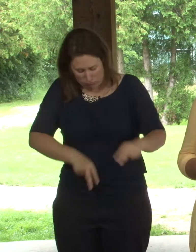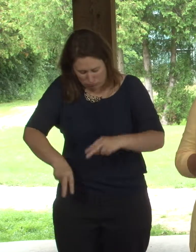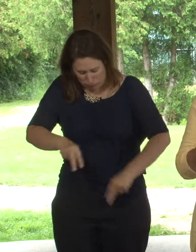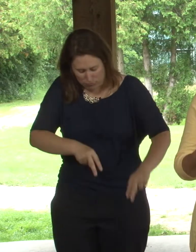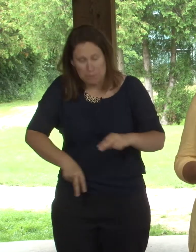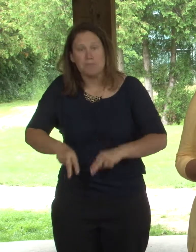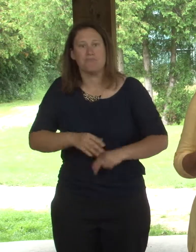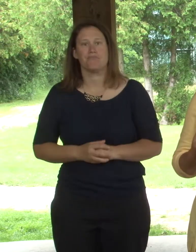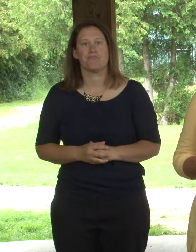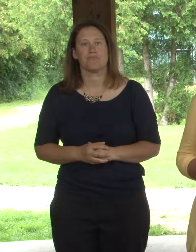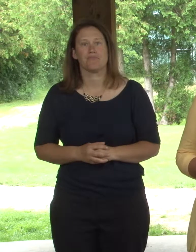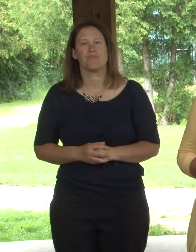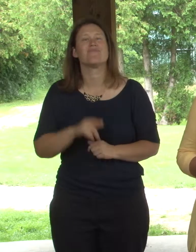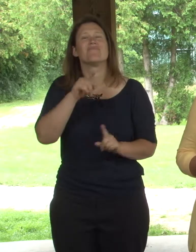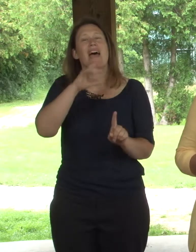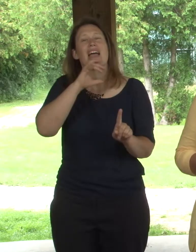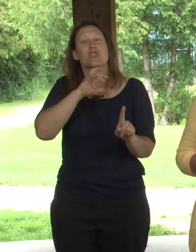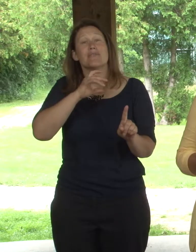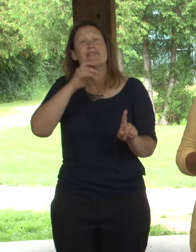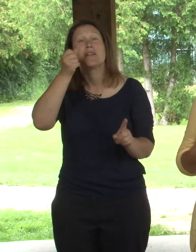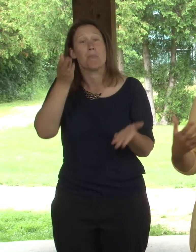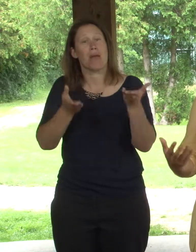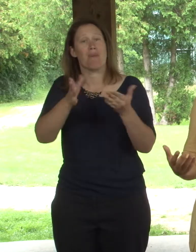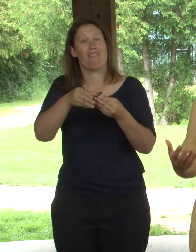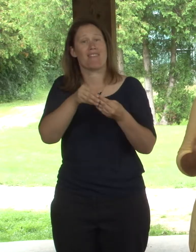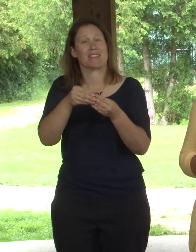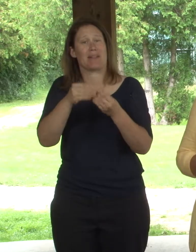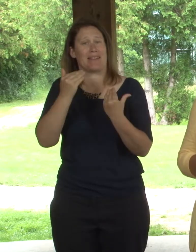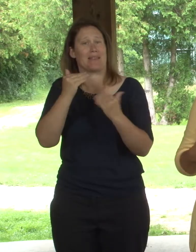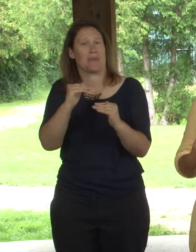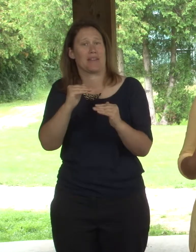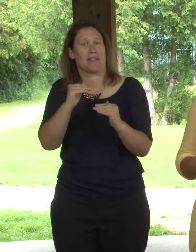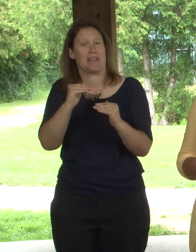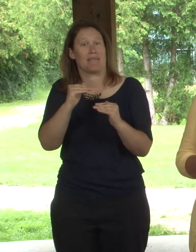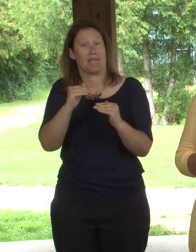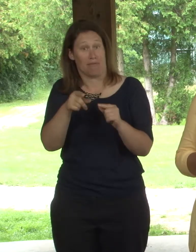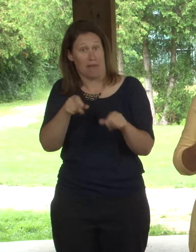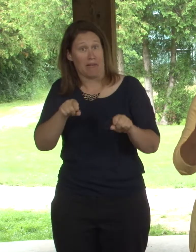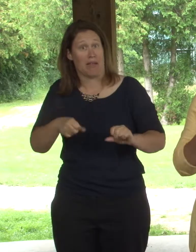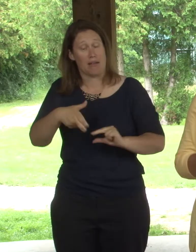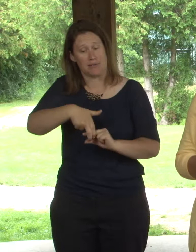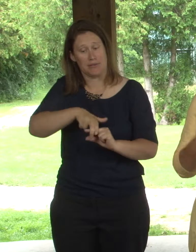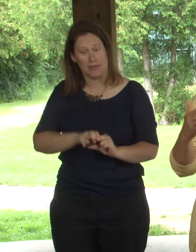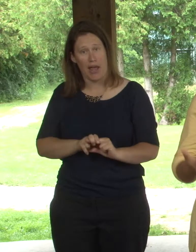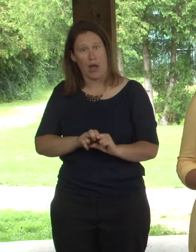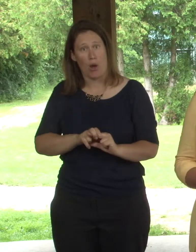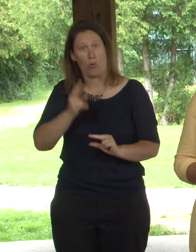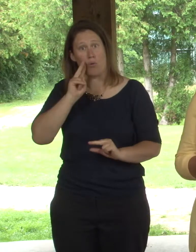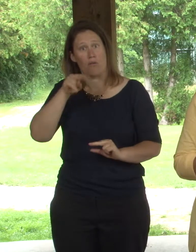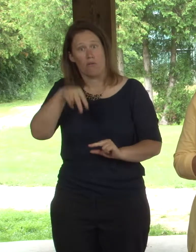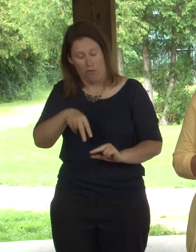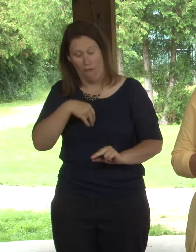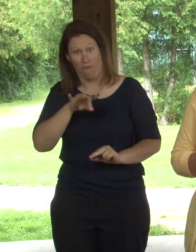we age, we may not be as flexible. And so we may not have the ability to sit down and be able to look at the